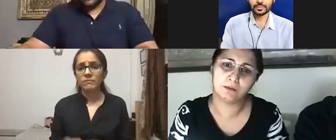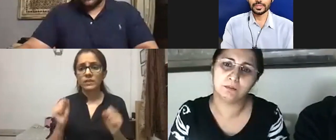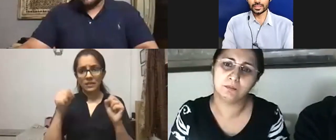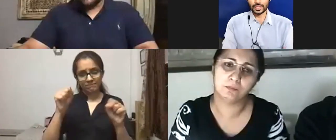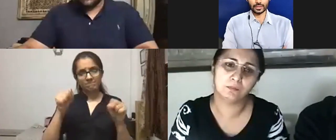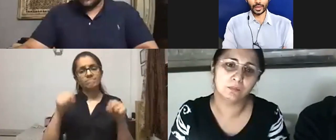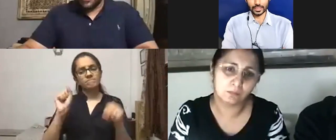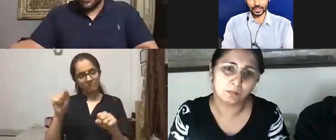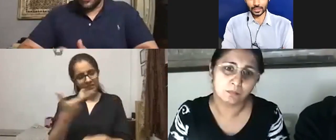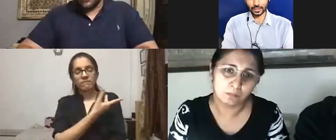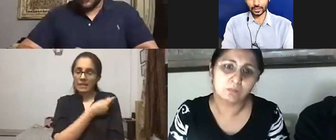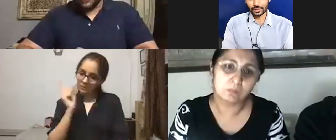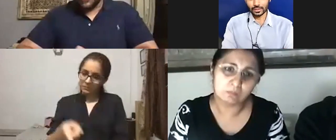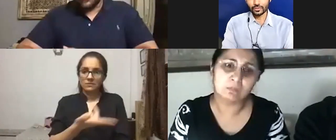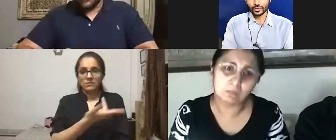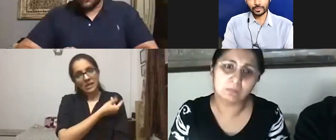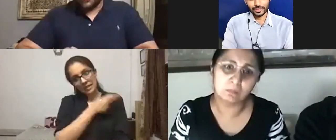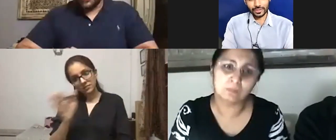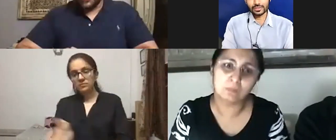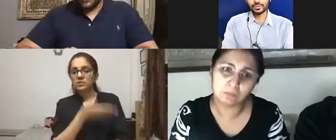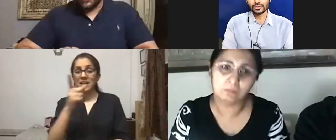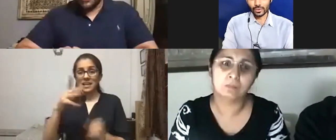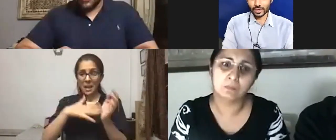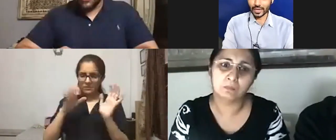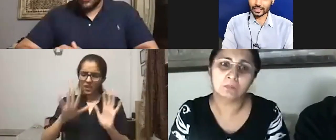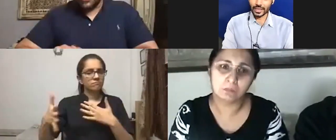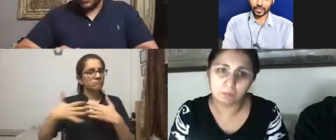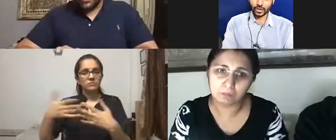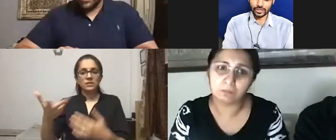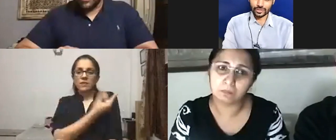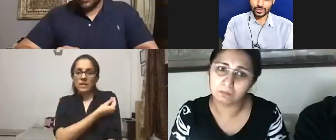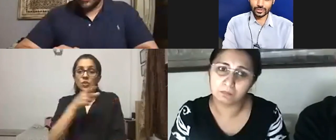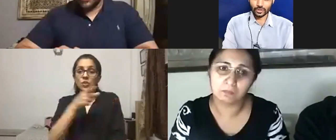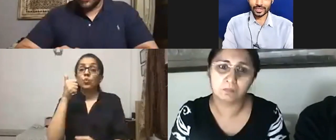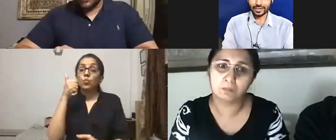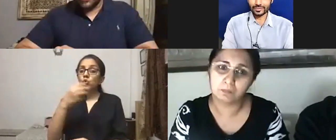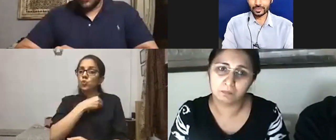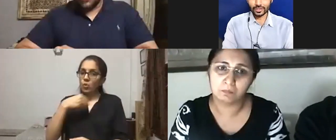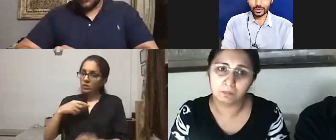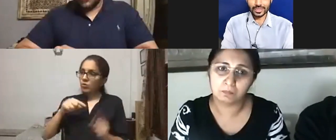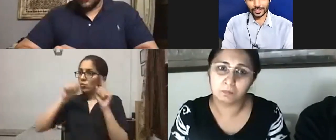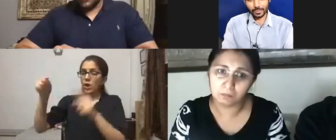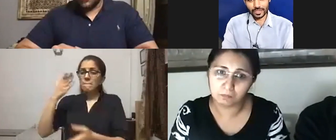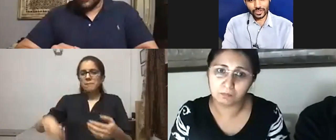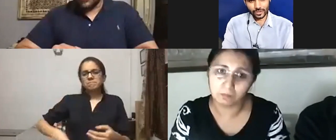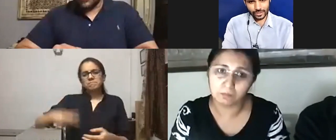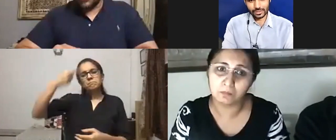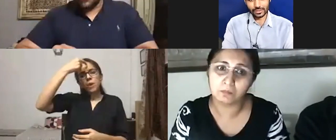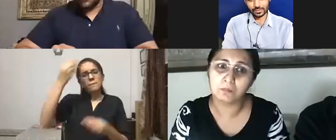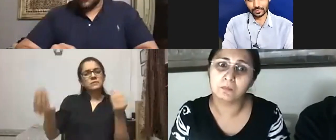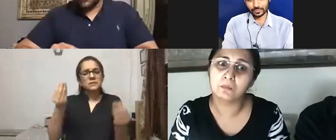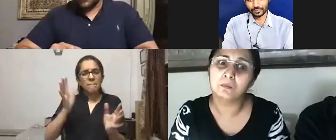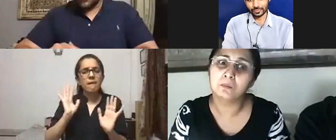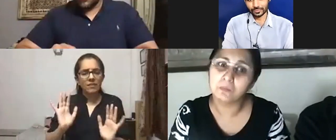Yes, please take the vaccine. For your periods, show a nice gynecologist. You might have something known as